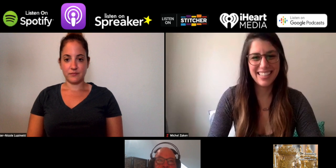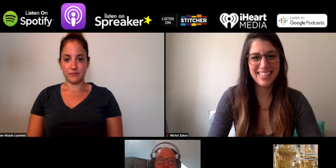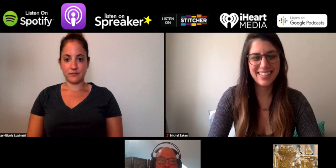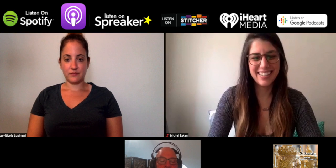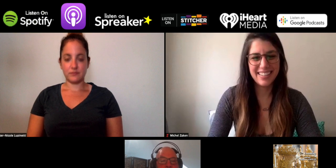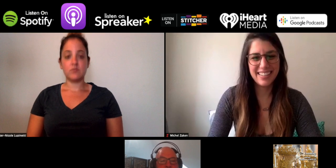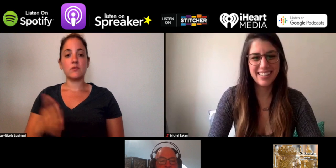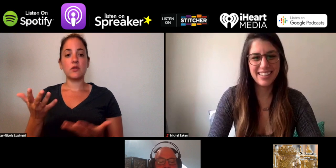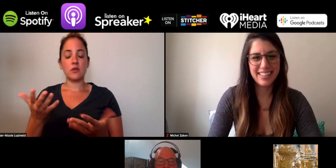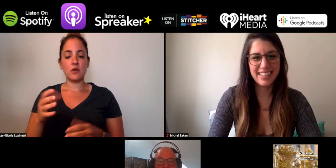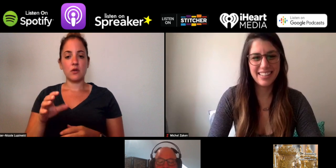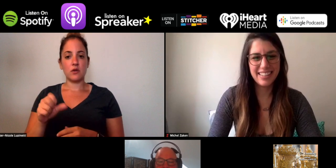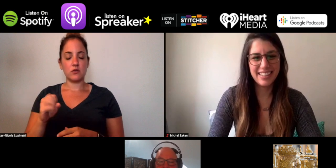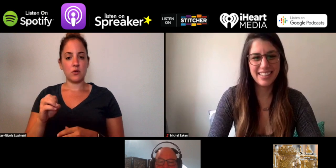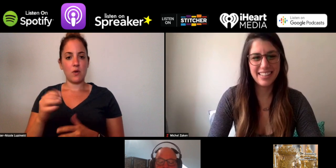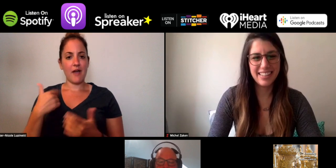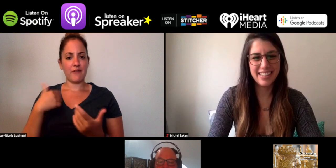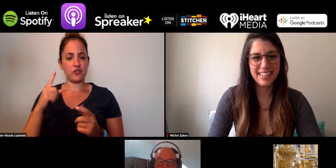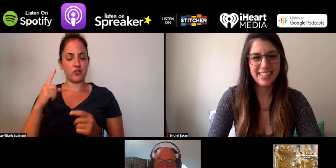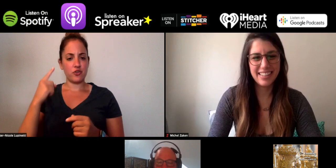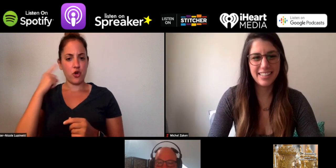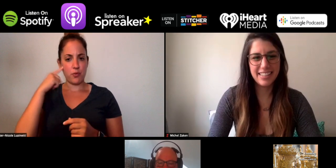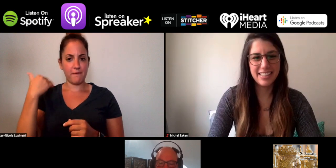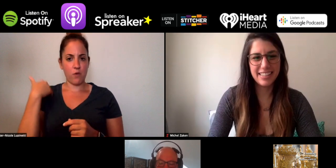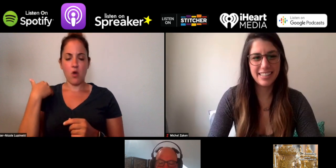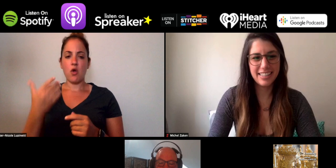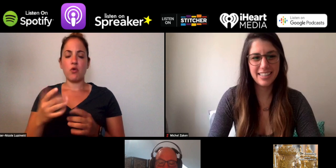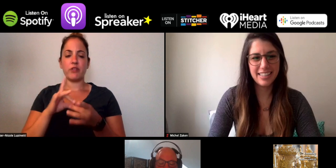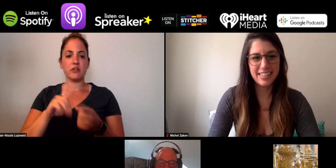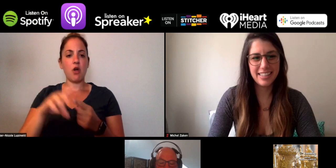It's been said, I've heard it said around other marginalized populations that the